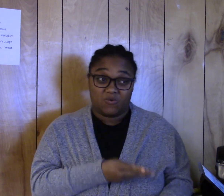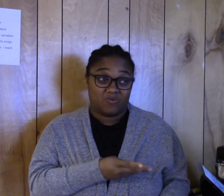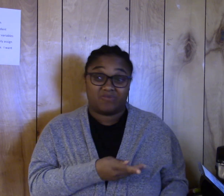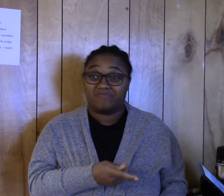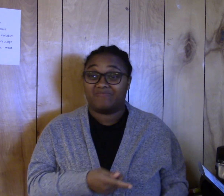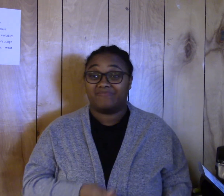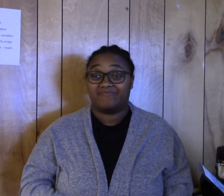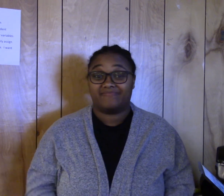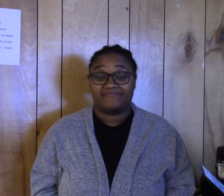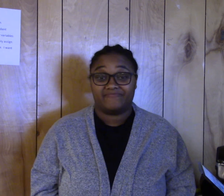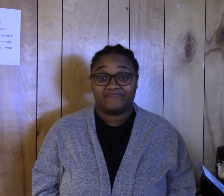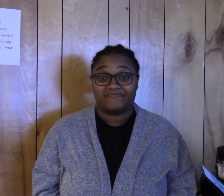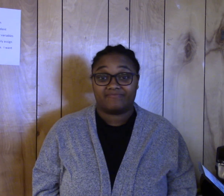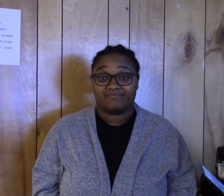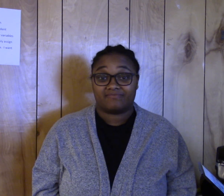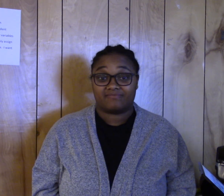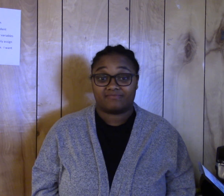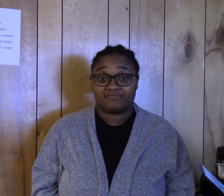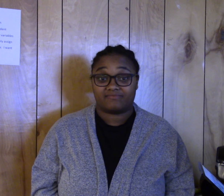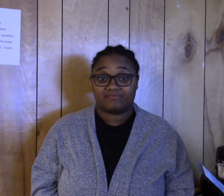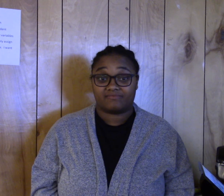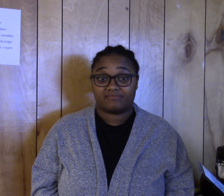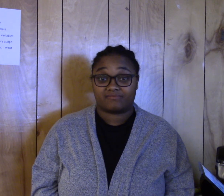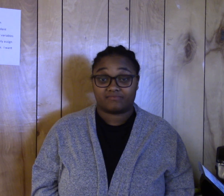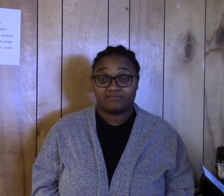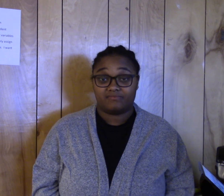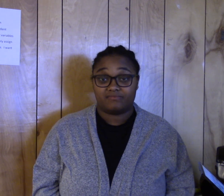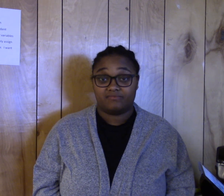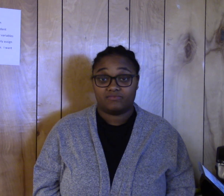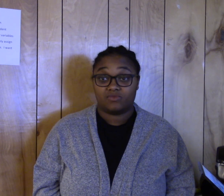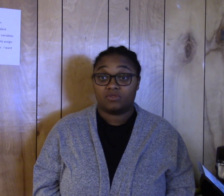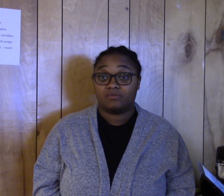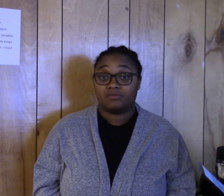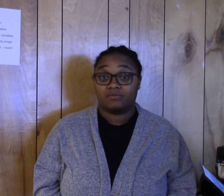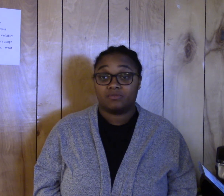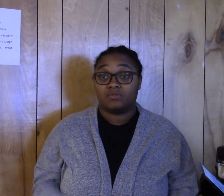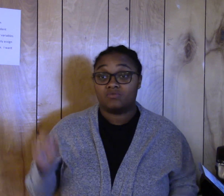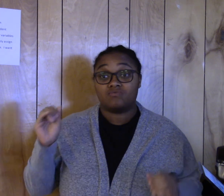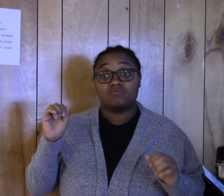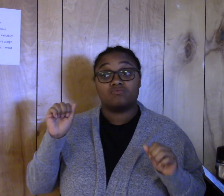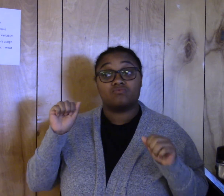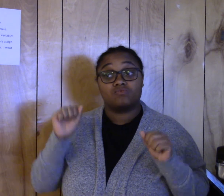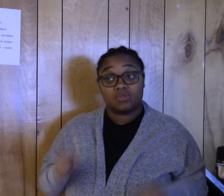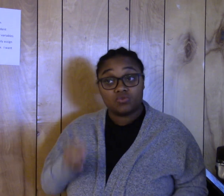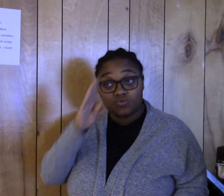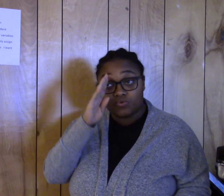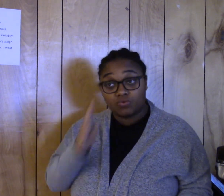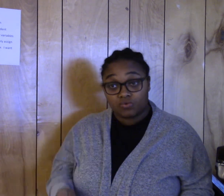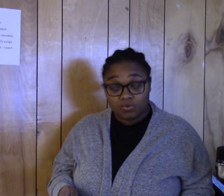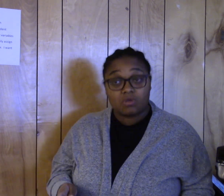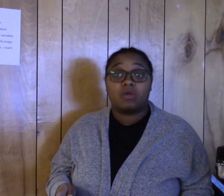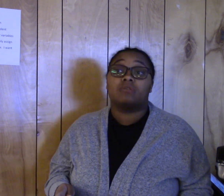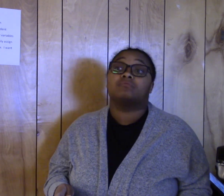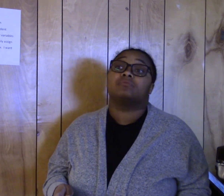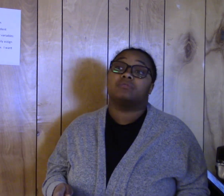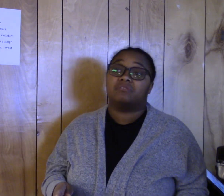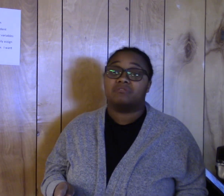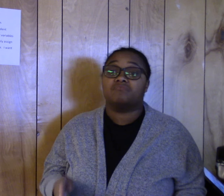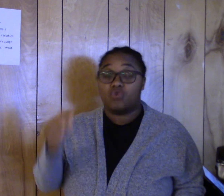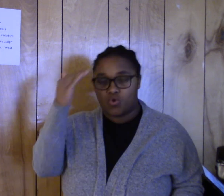Now, there's some things you could do that would be fairly direct. Like if you know what somebody's schedule is, you get a schedule that's opposite there so that you're like